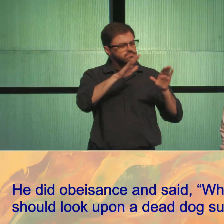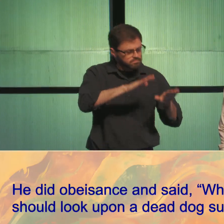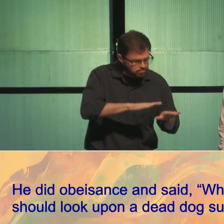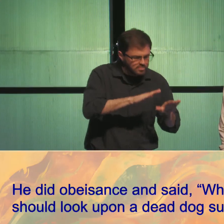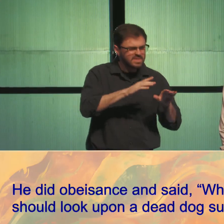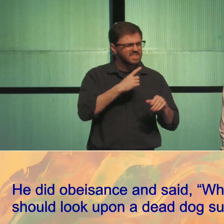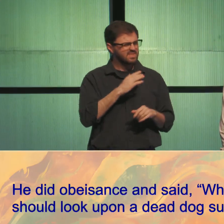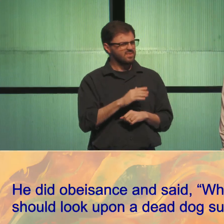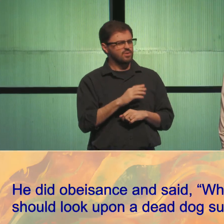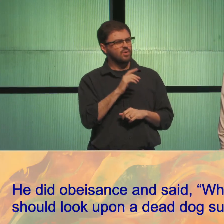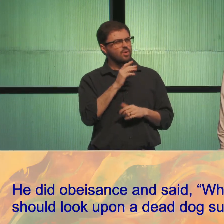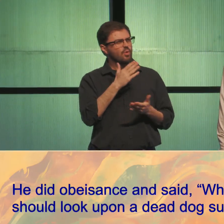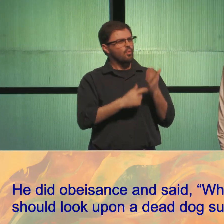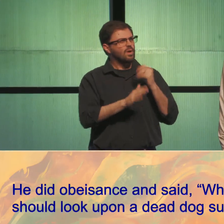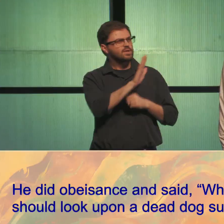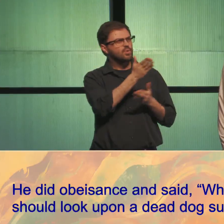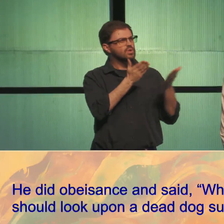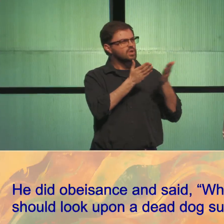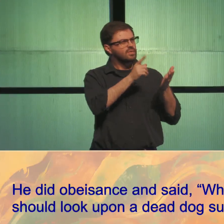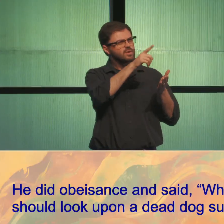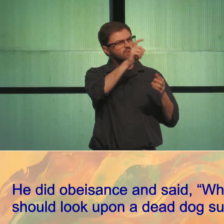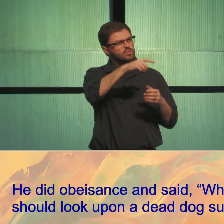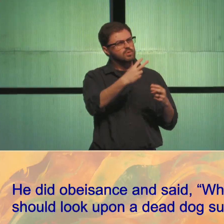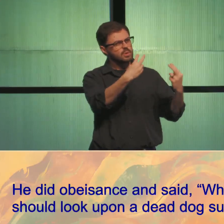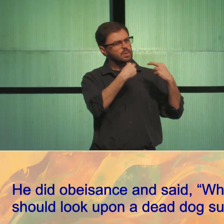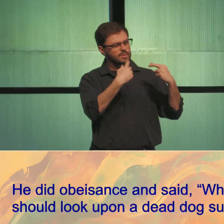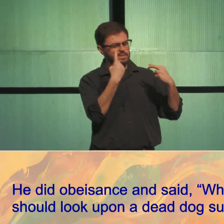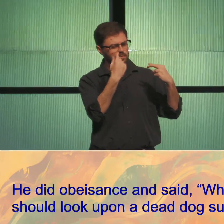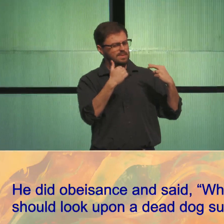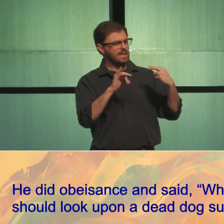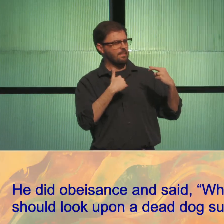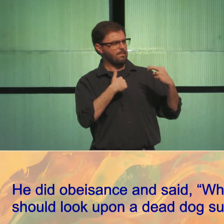you should look upon a dead dog such as I?